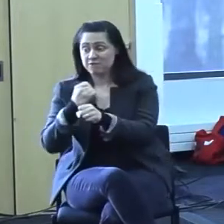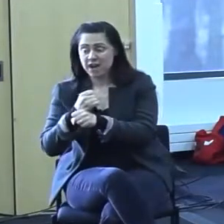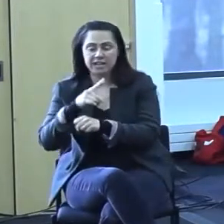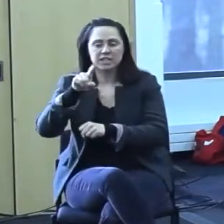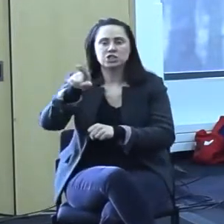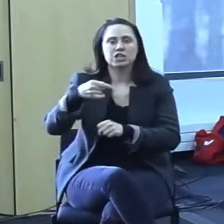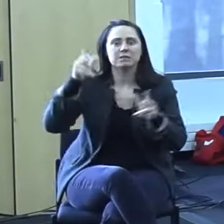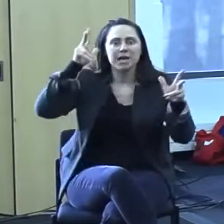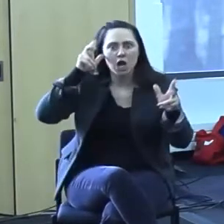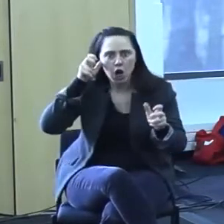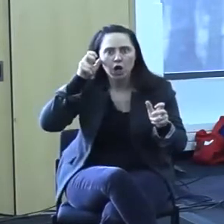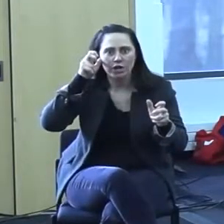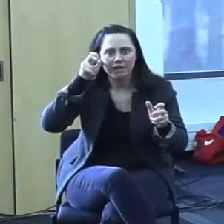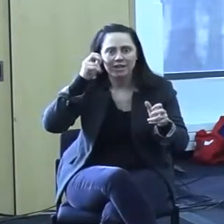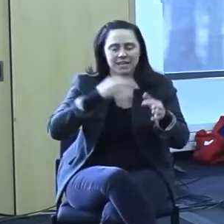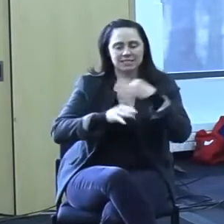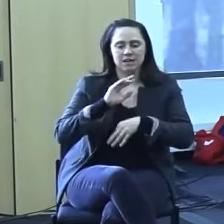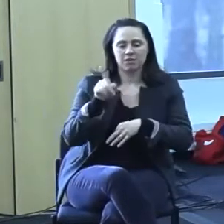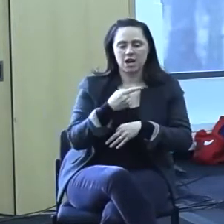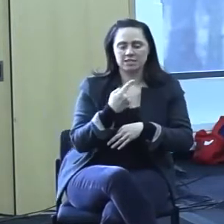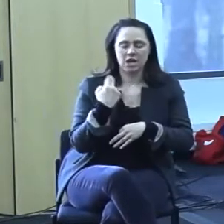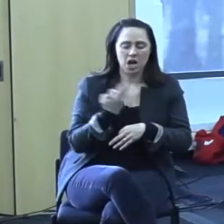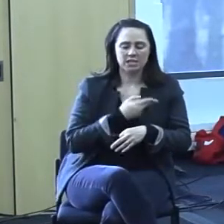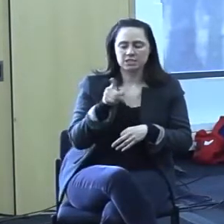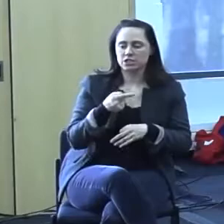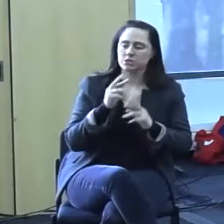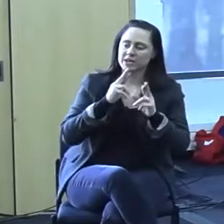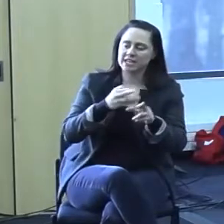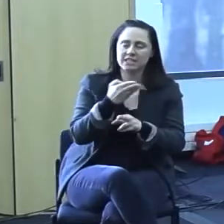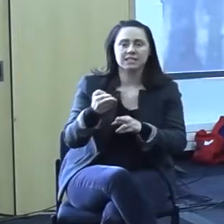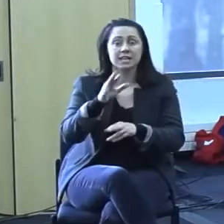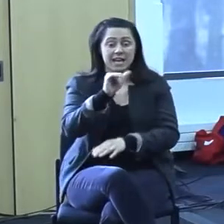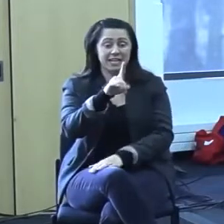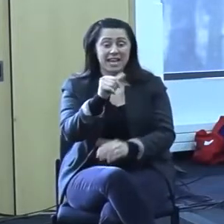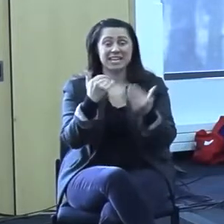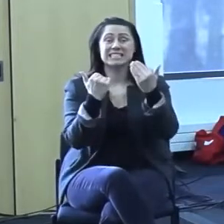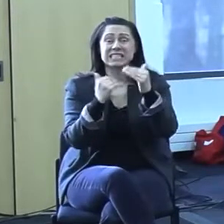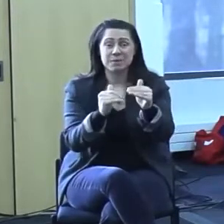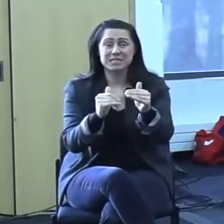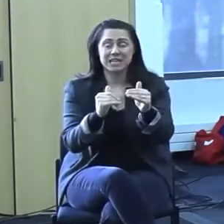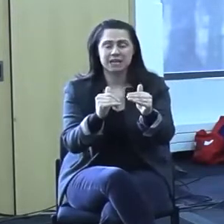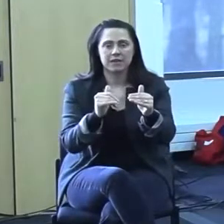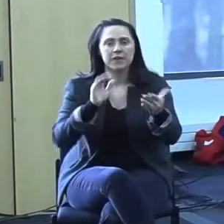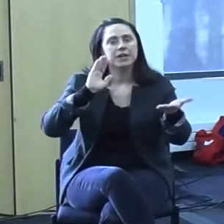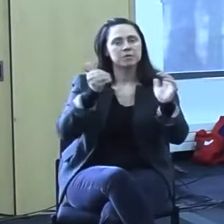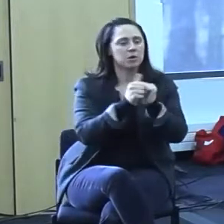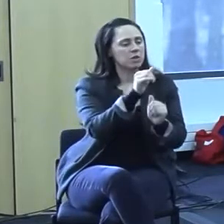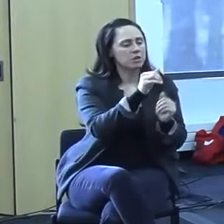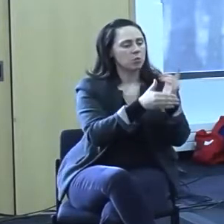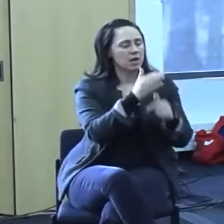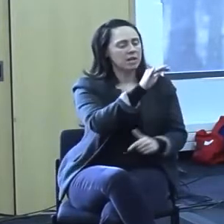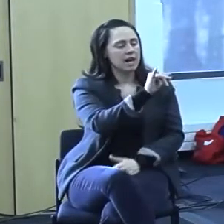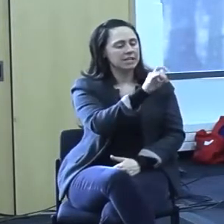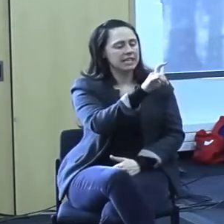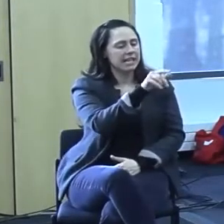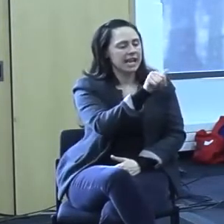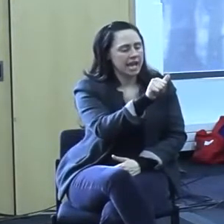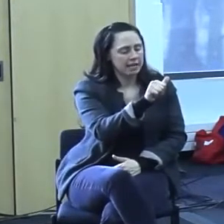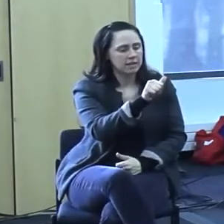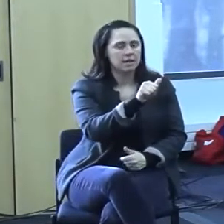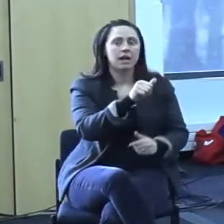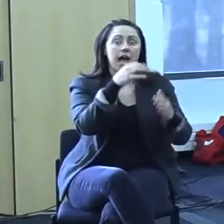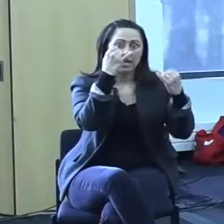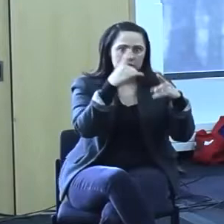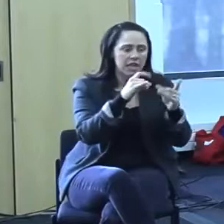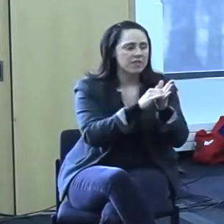us reacting to things. And I think ADA is limiting in that sense in comparison to what IDEA, at least